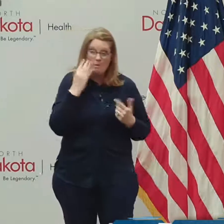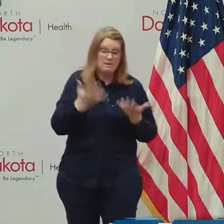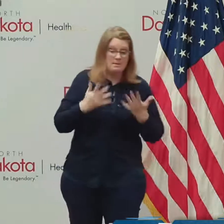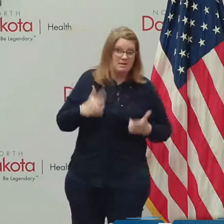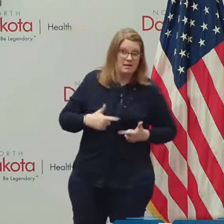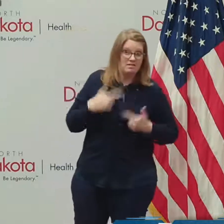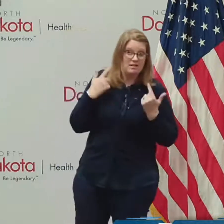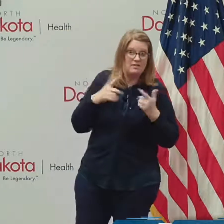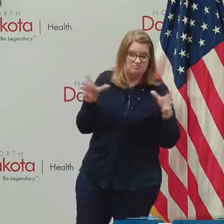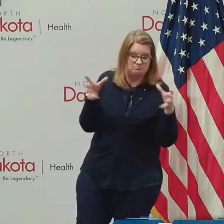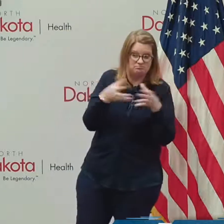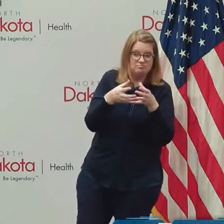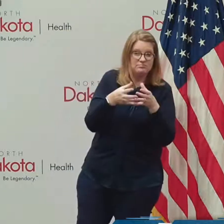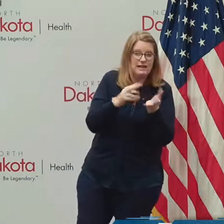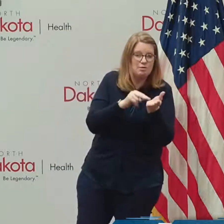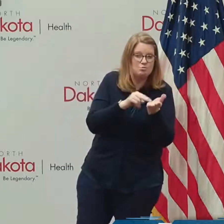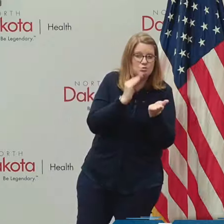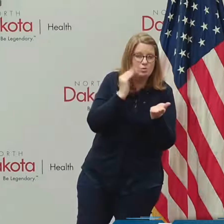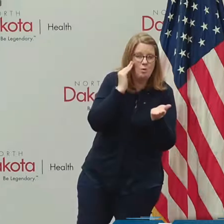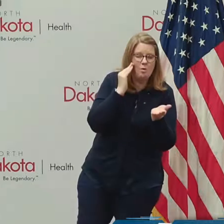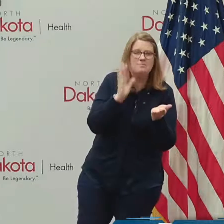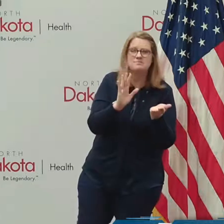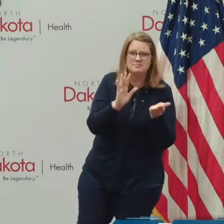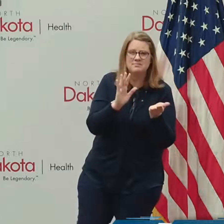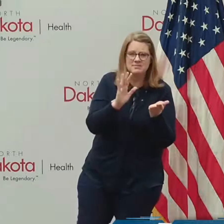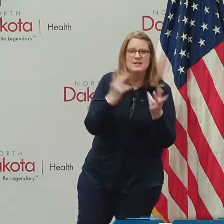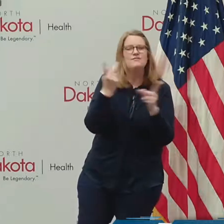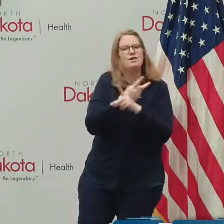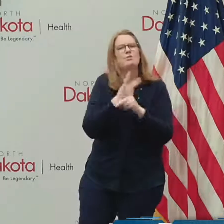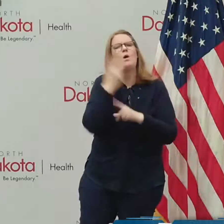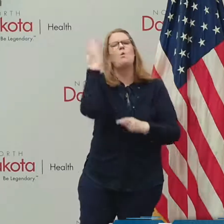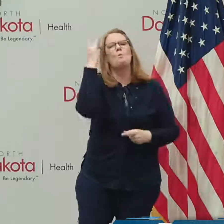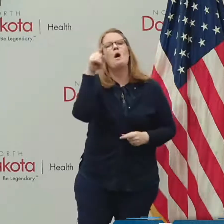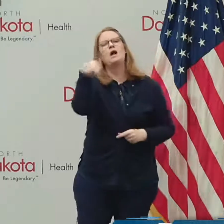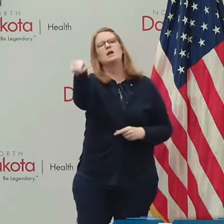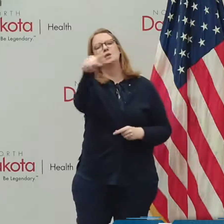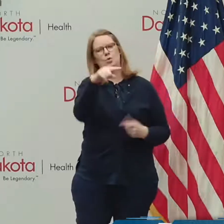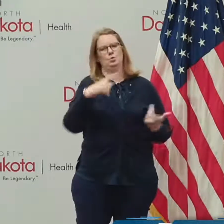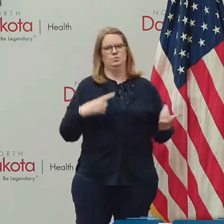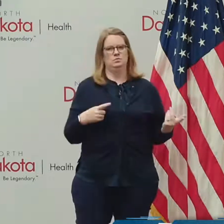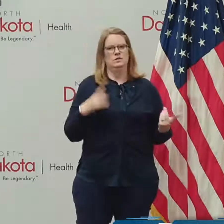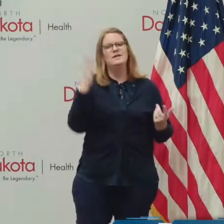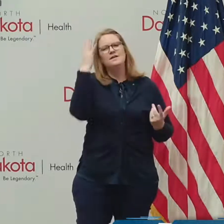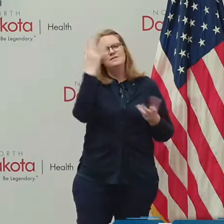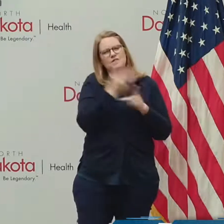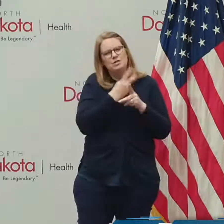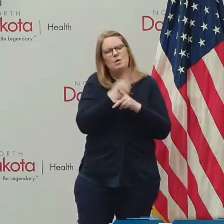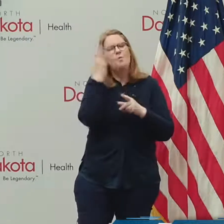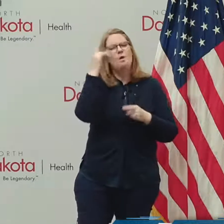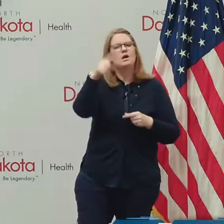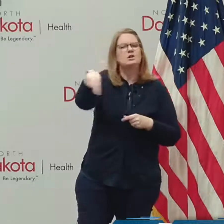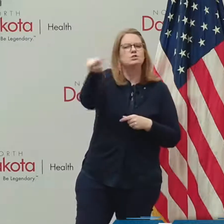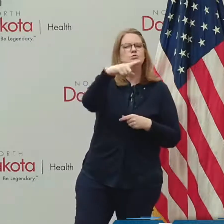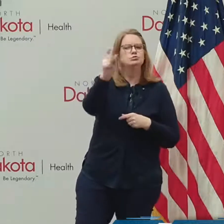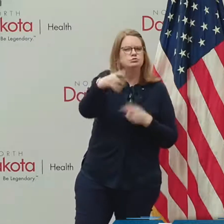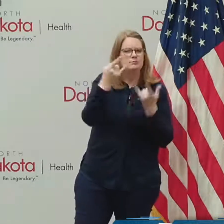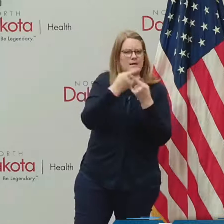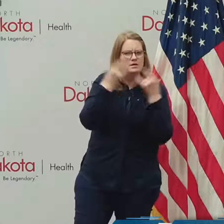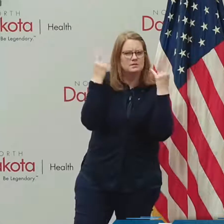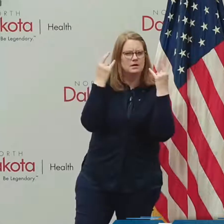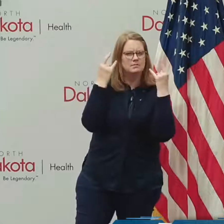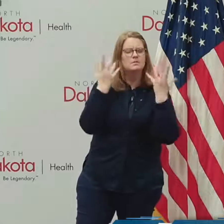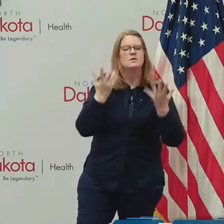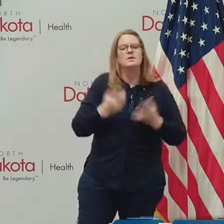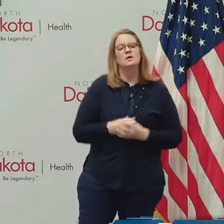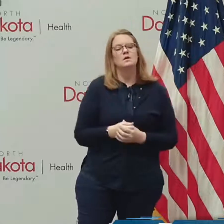living setting, again, find your why, find who you love, and find a reason to be part of the solution.